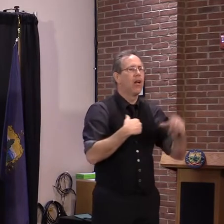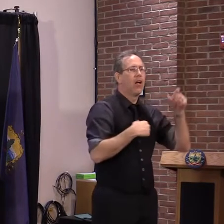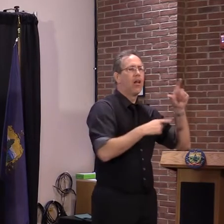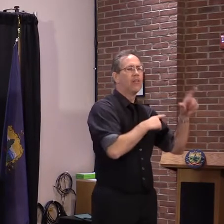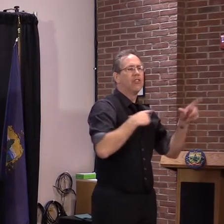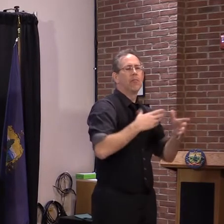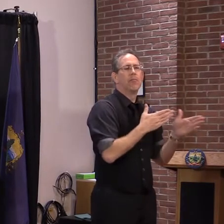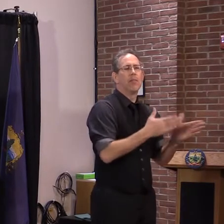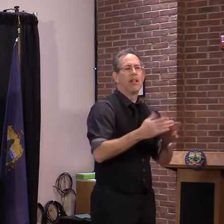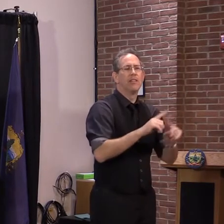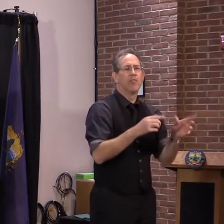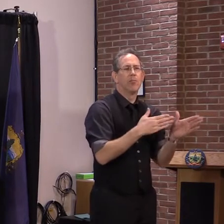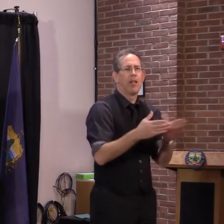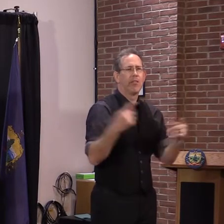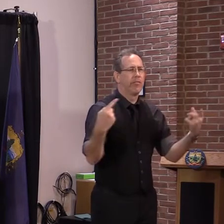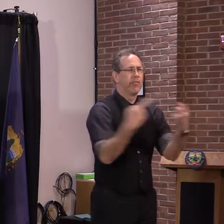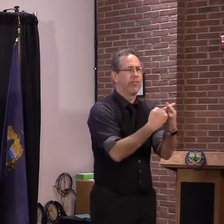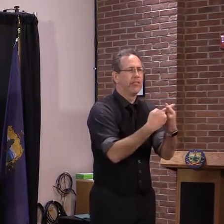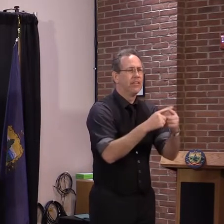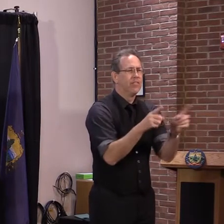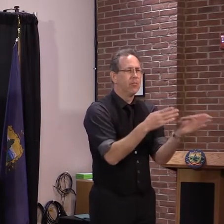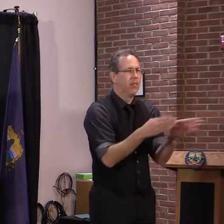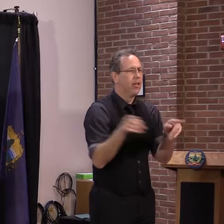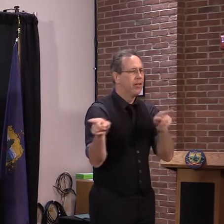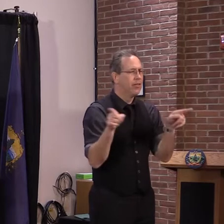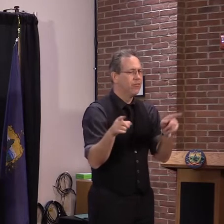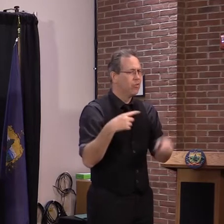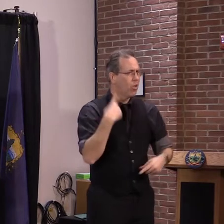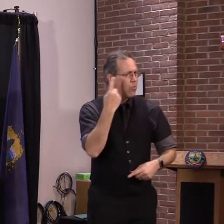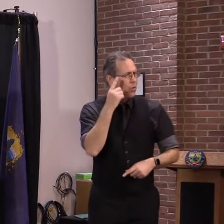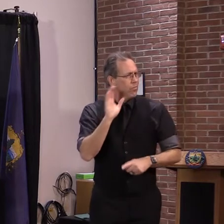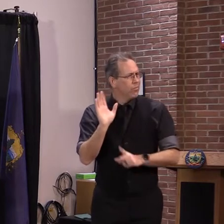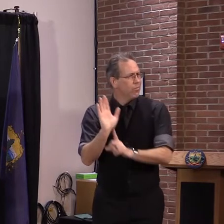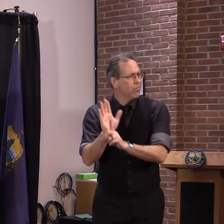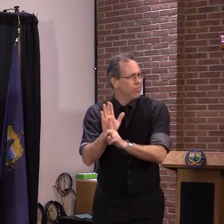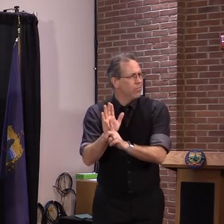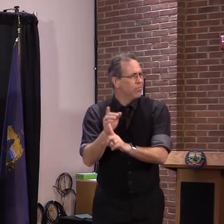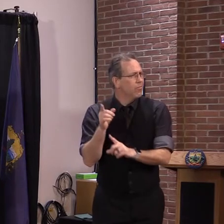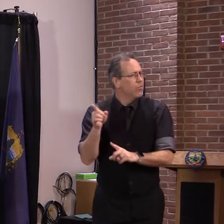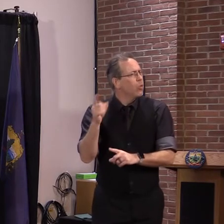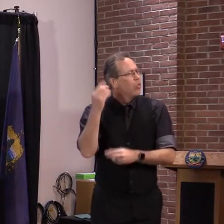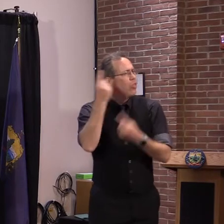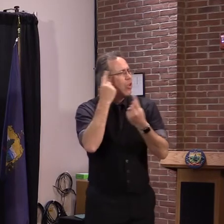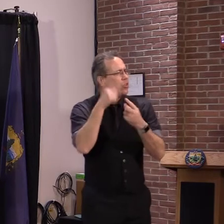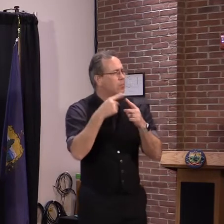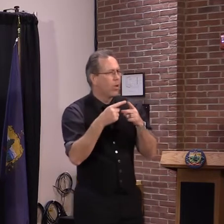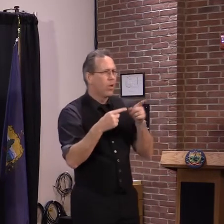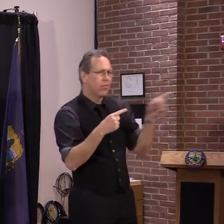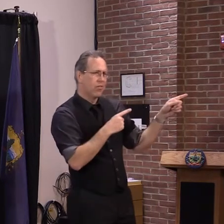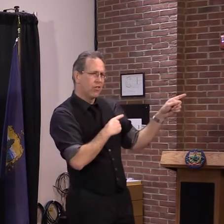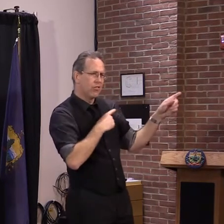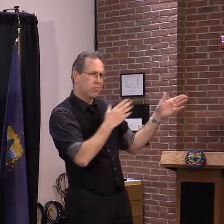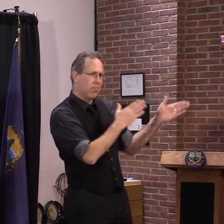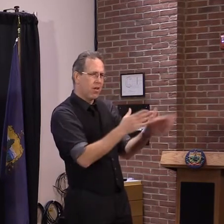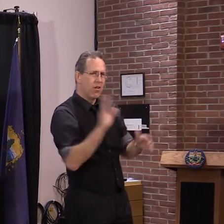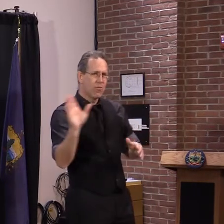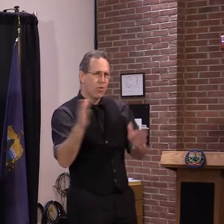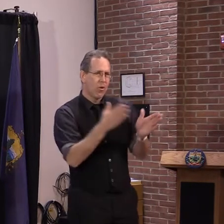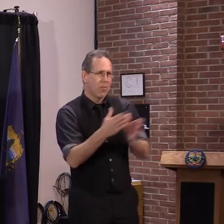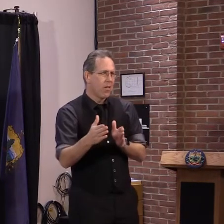I'm wondering how you, what you think about that creating essentially an